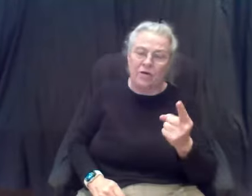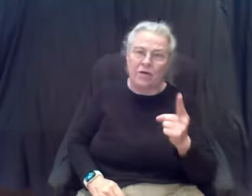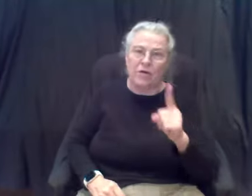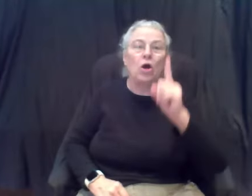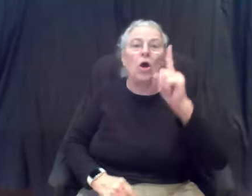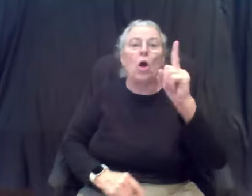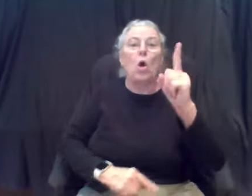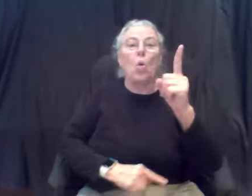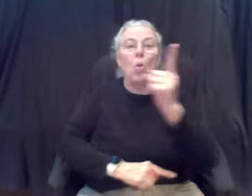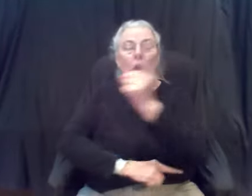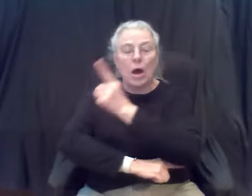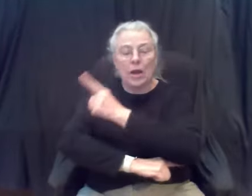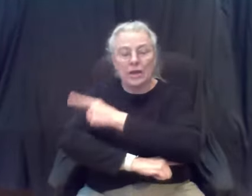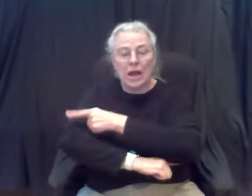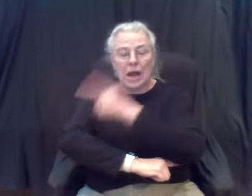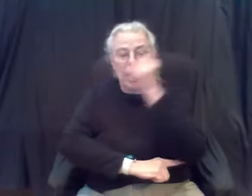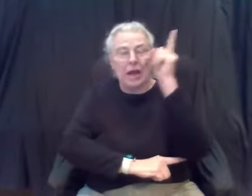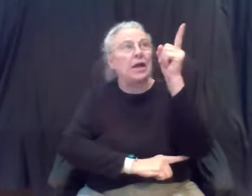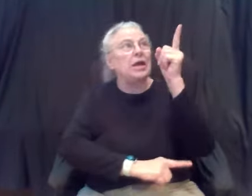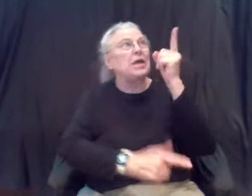forever. One day he's